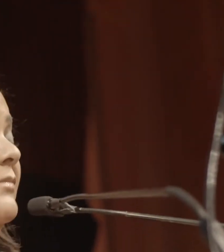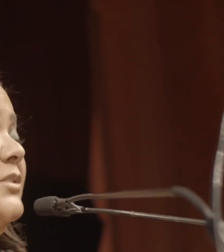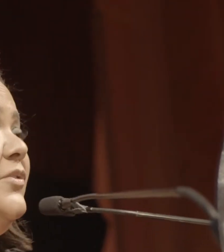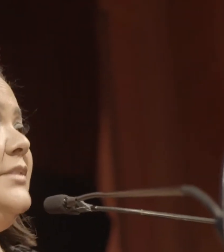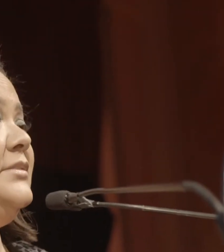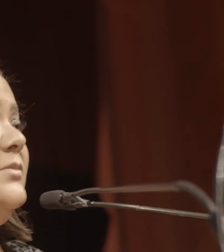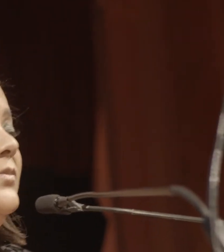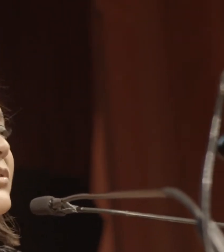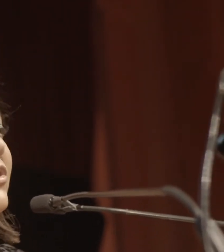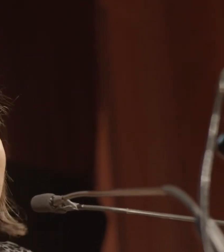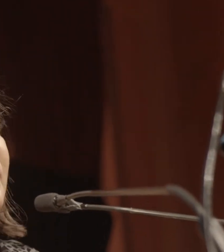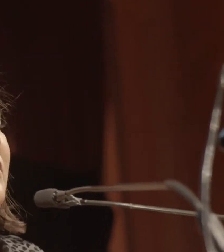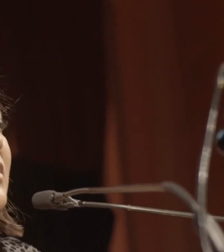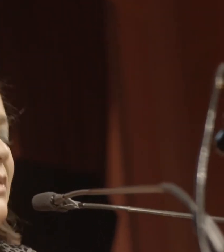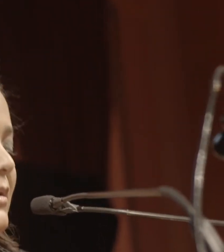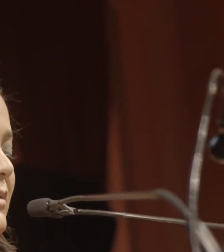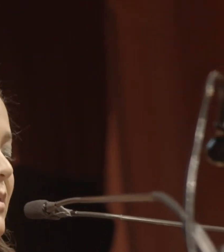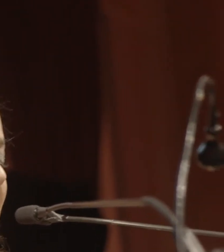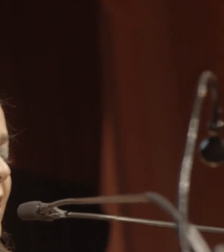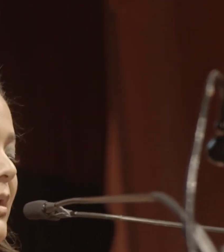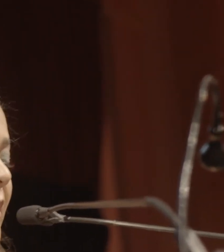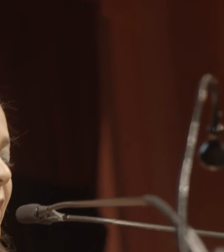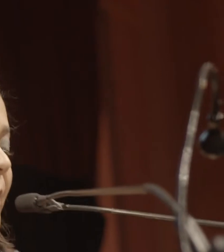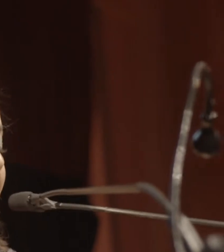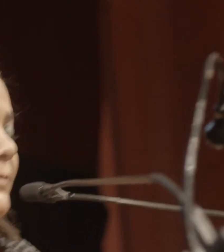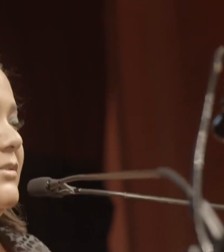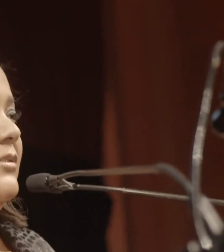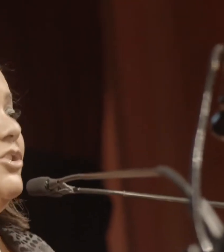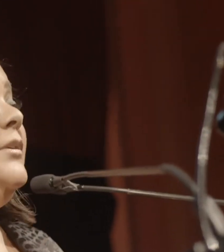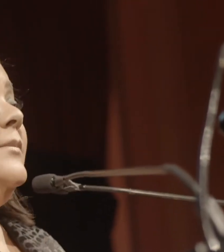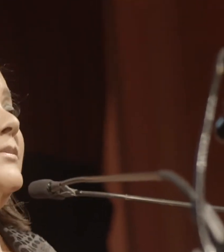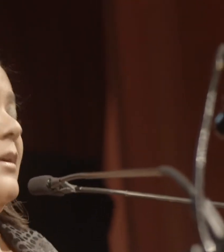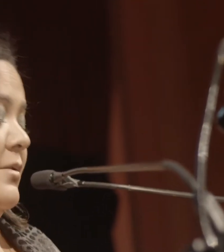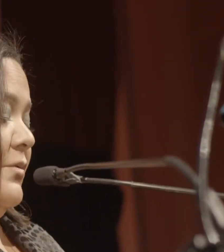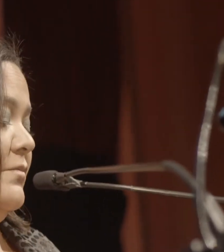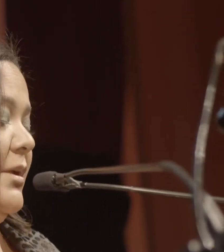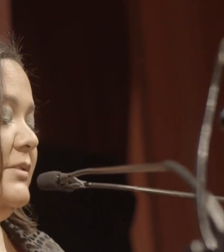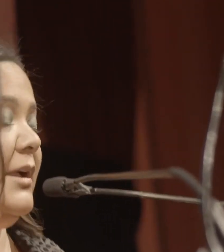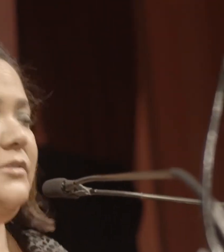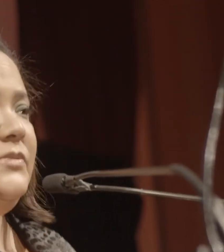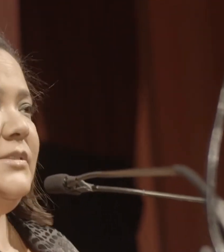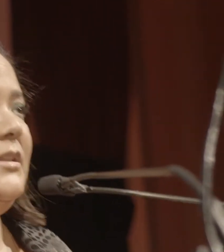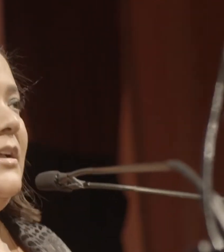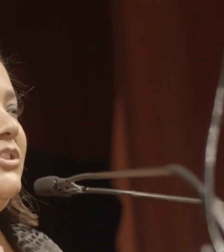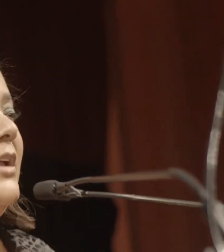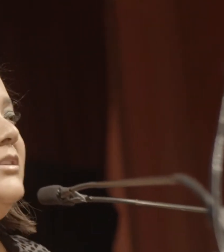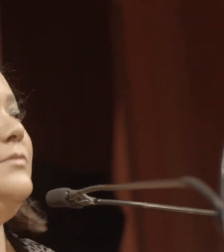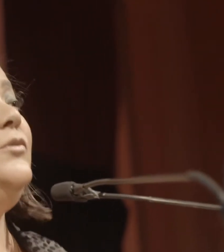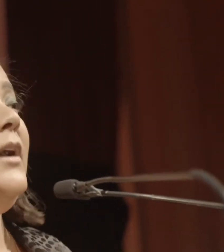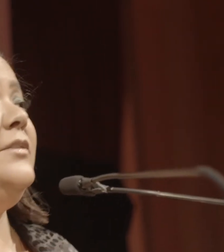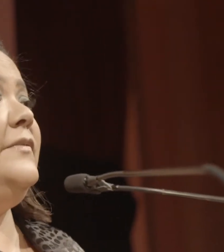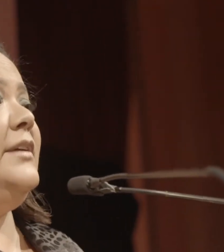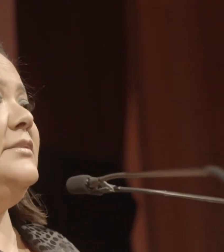My address was shared online, and people started showing up to my home. My tires were slashed. I